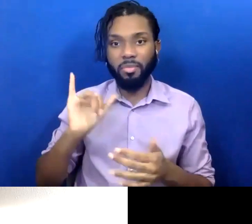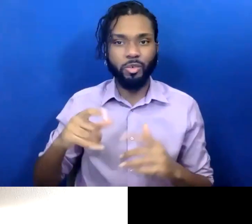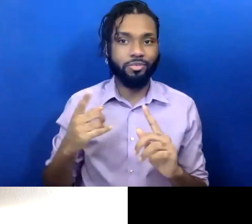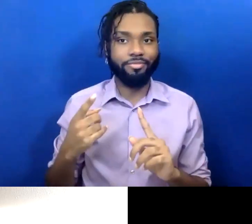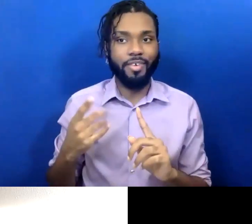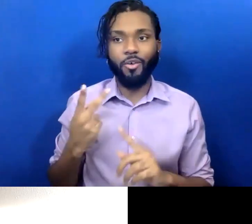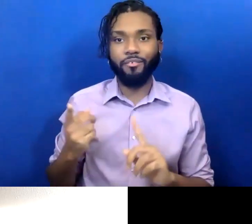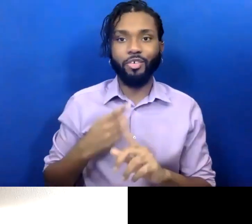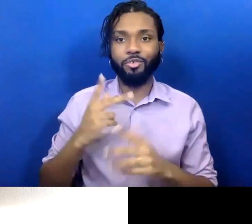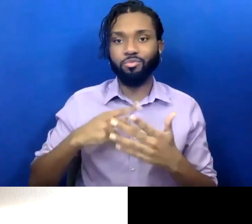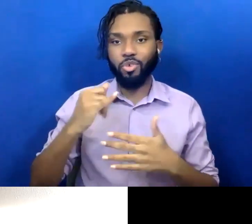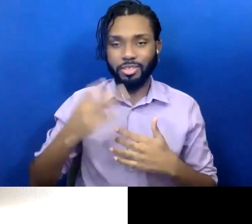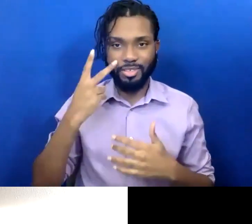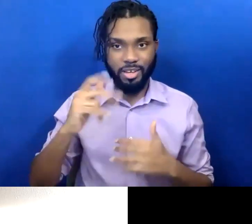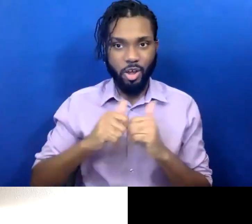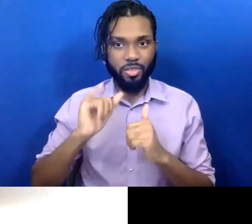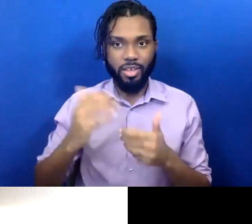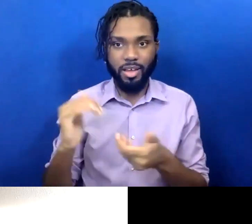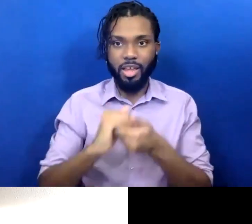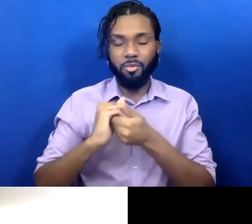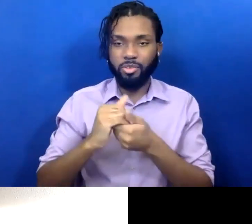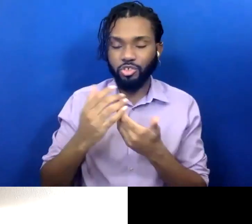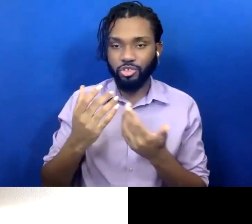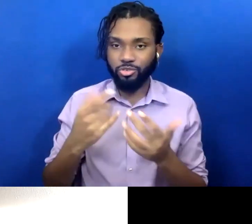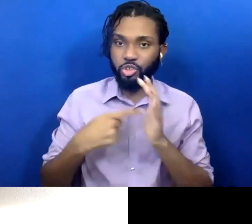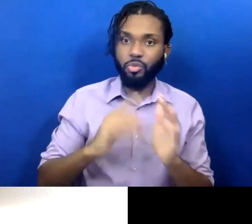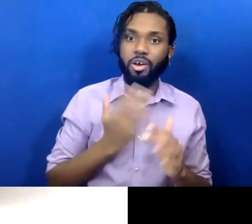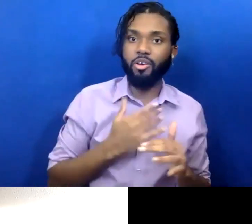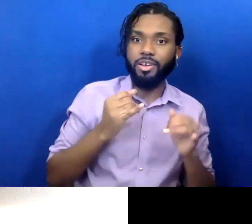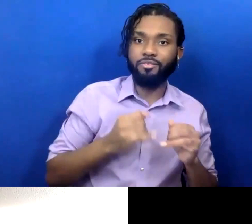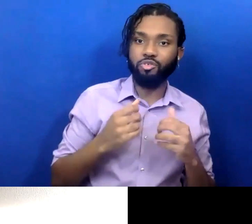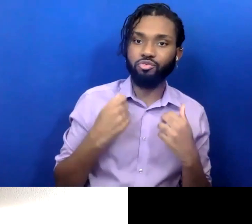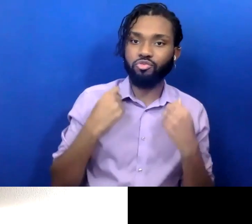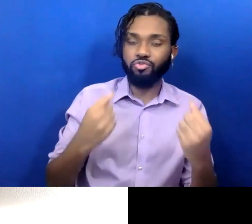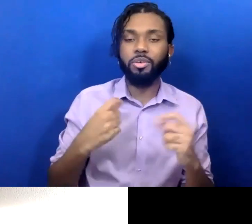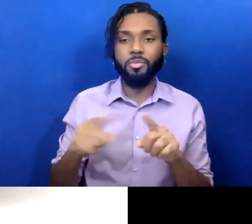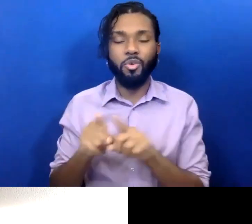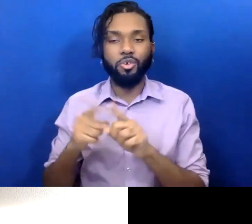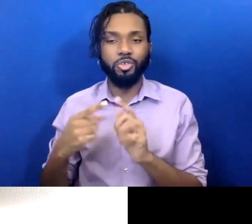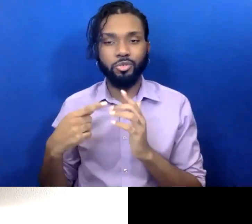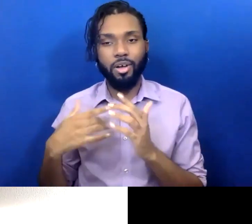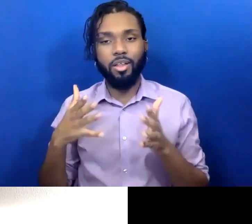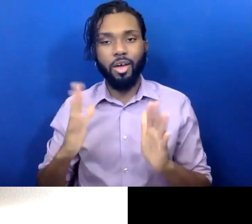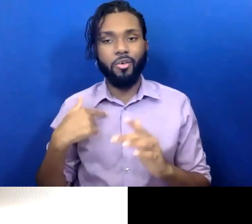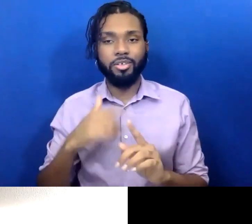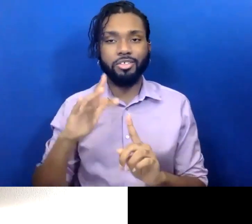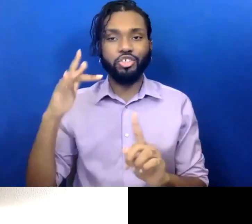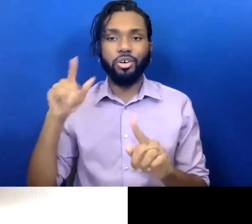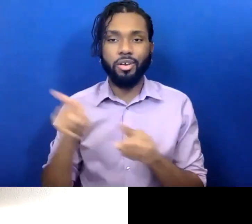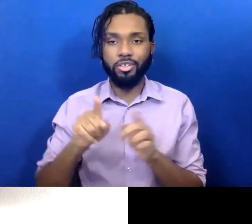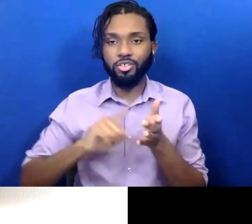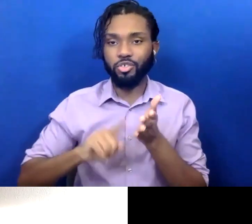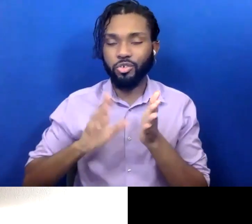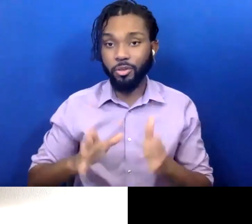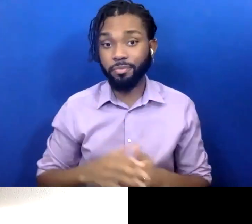of collaboration was showing our individual strengths and really letting us both shine as scholars. So yeah,